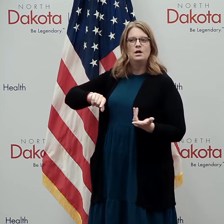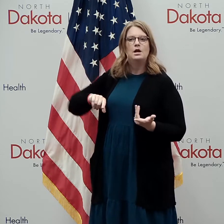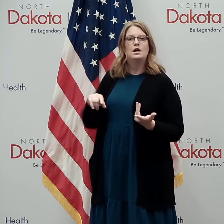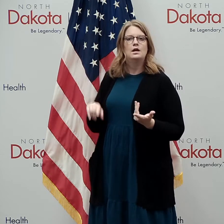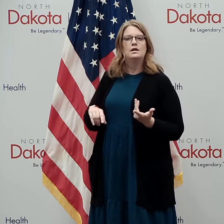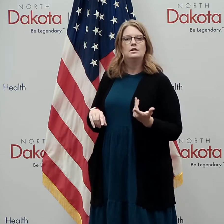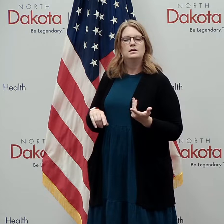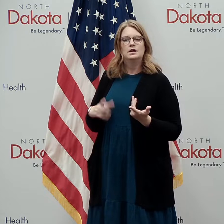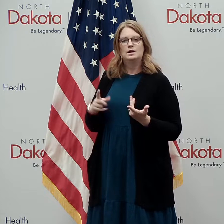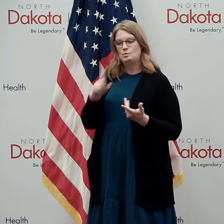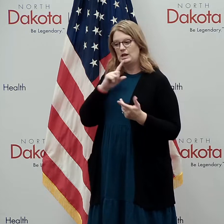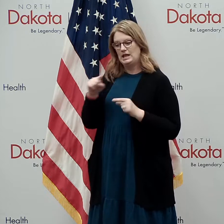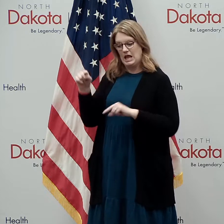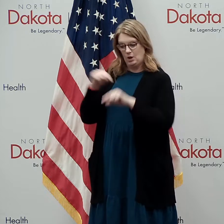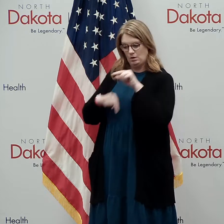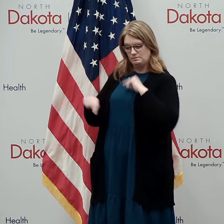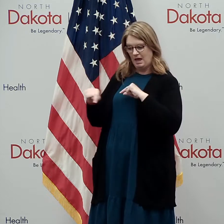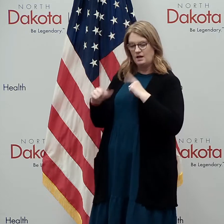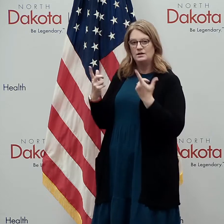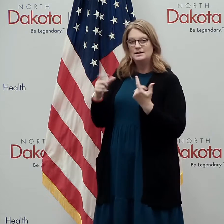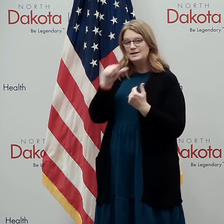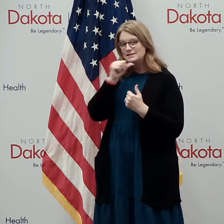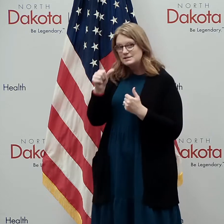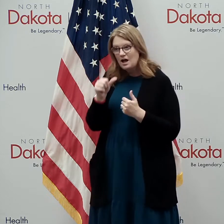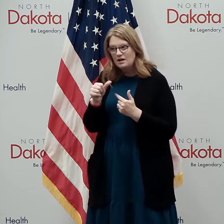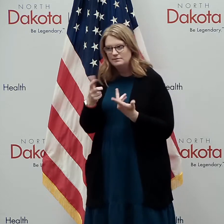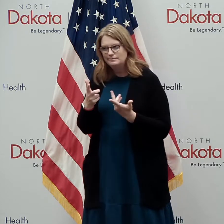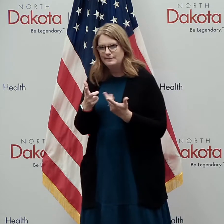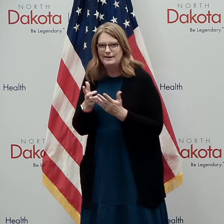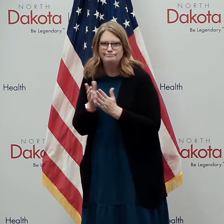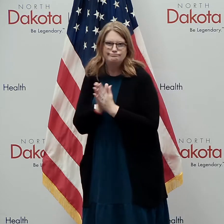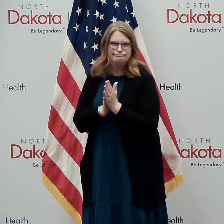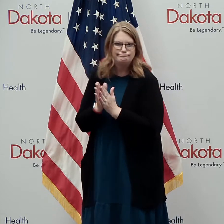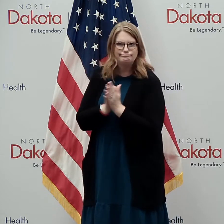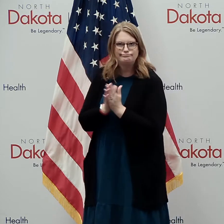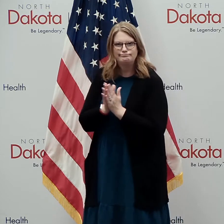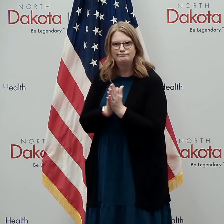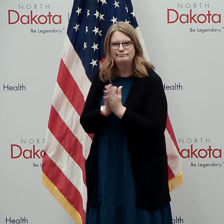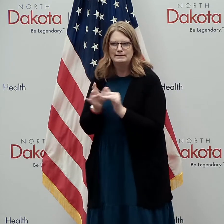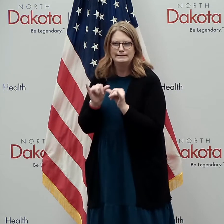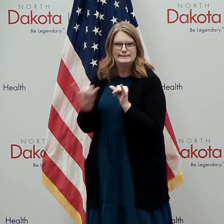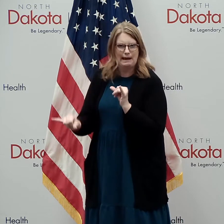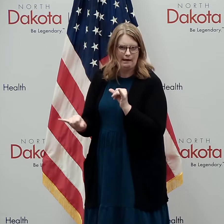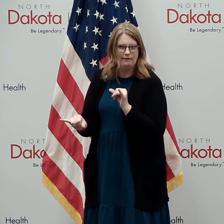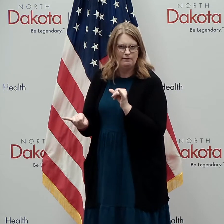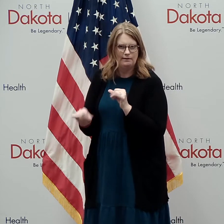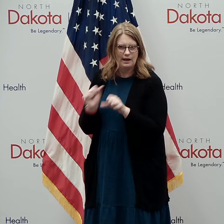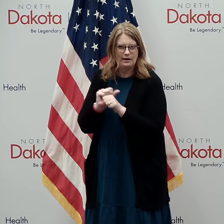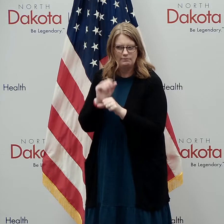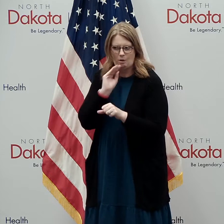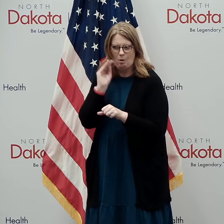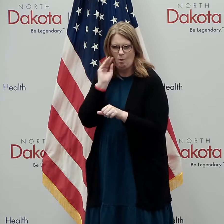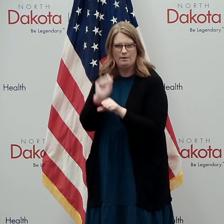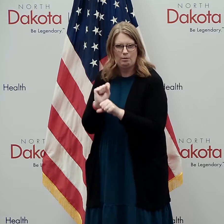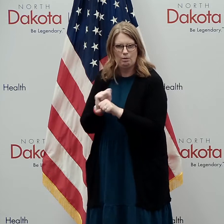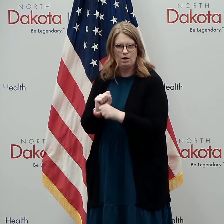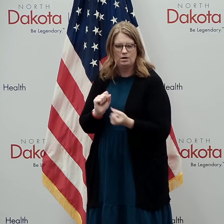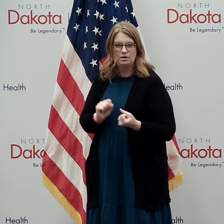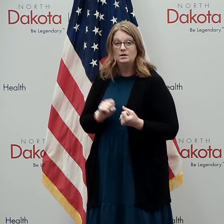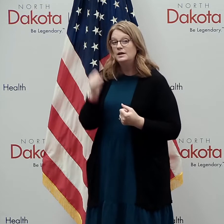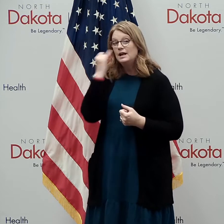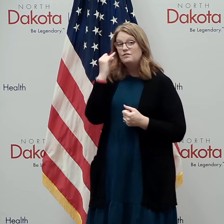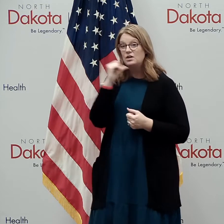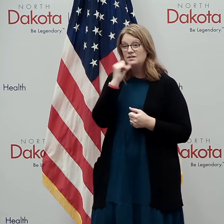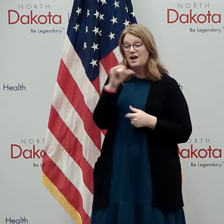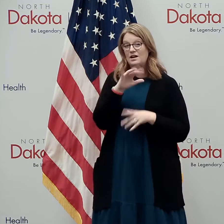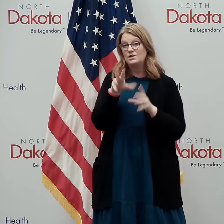And because it's retroactive, we know that it's not incentivizing workers to stay on the sidelines now. And if you aren't on